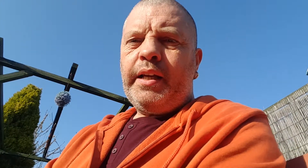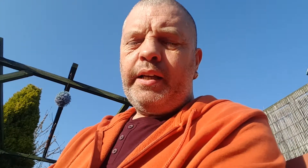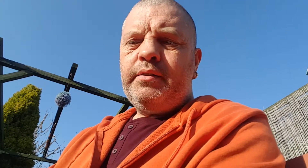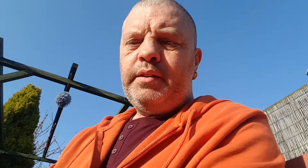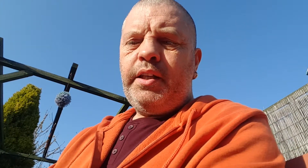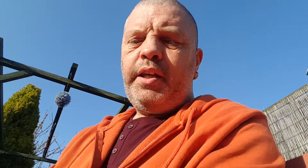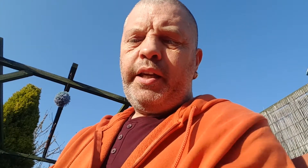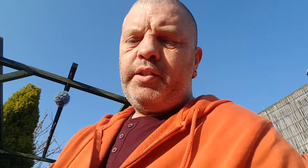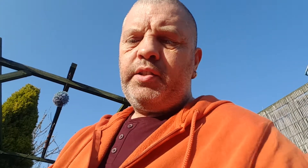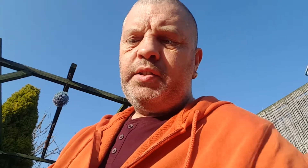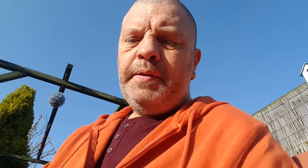in the 80s